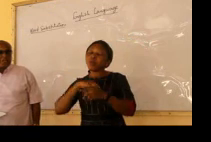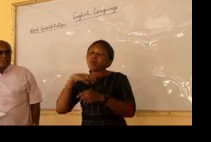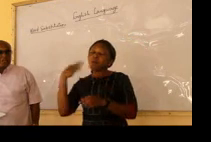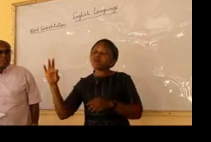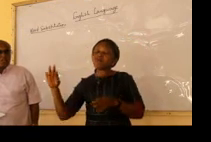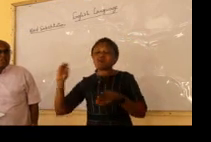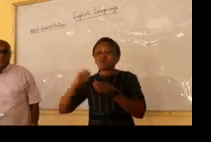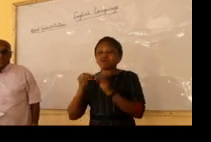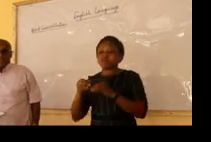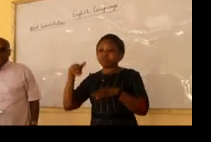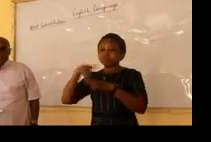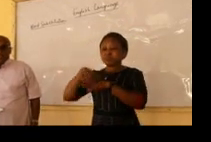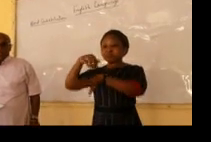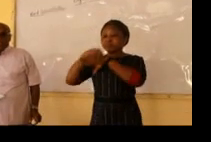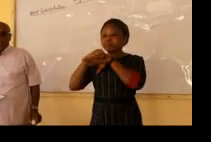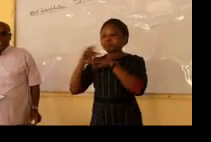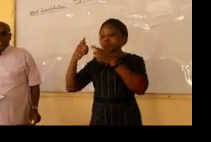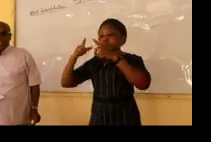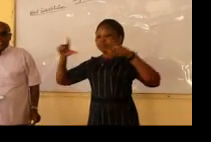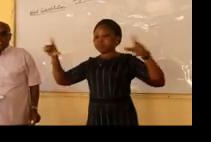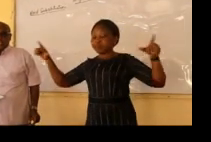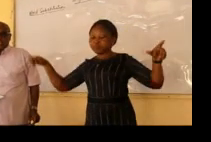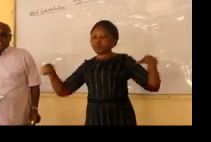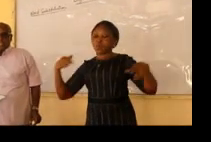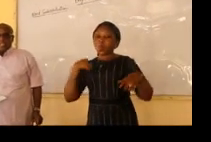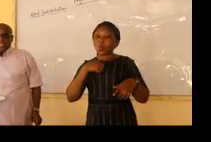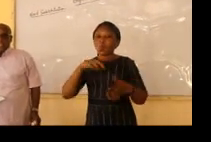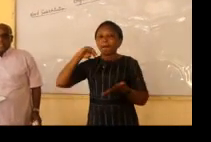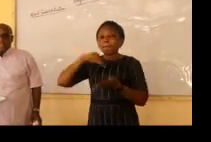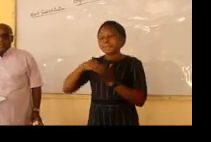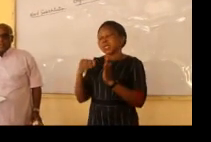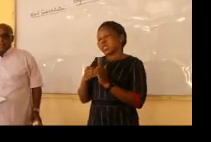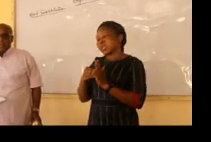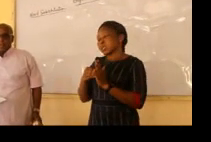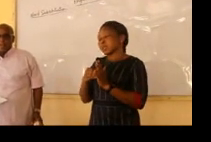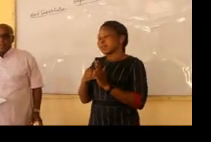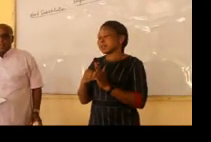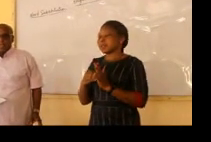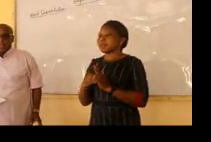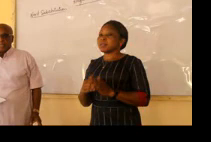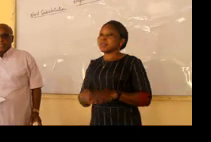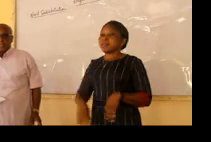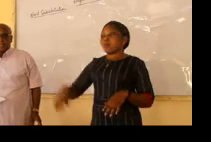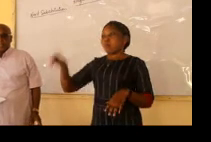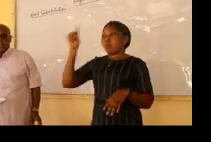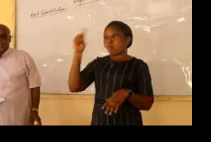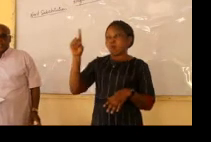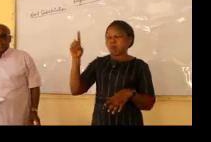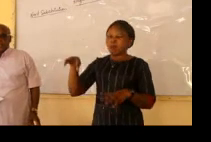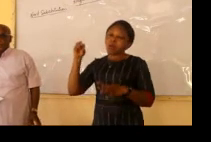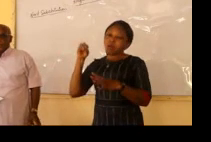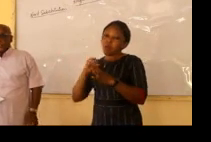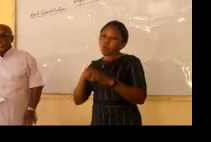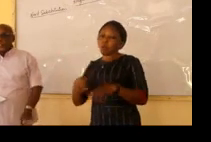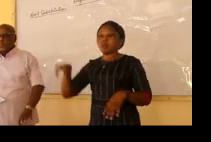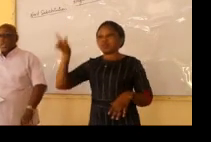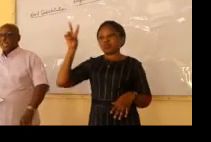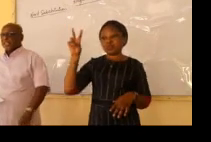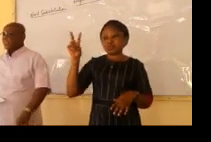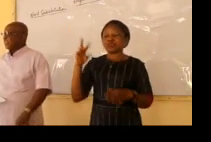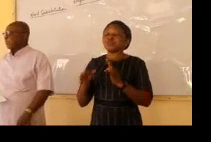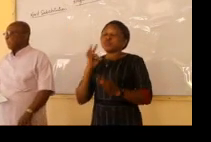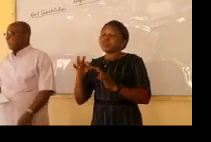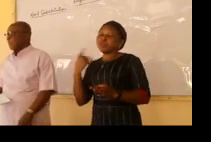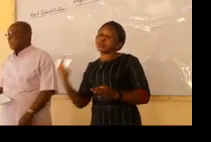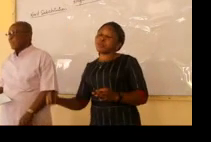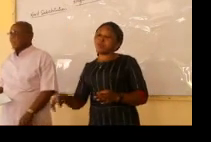language, we mean singular or plural. So if the